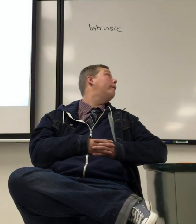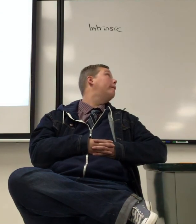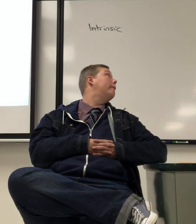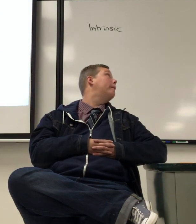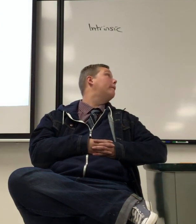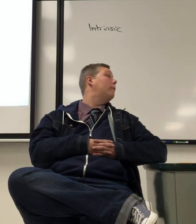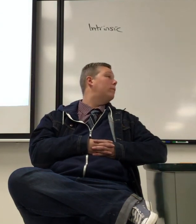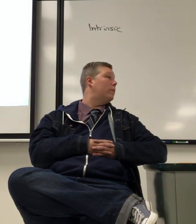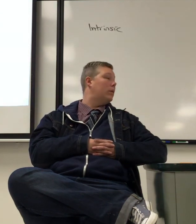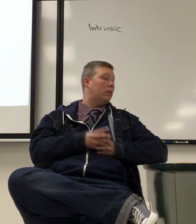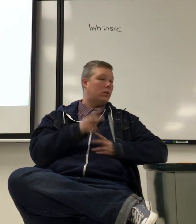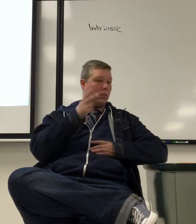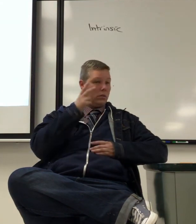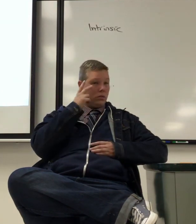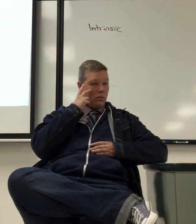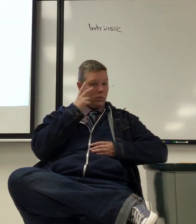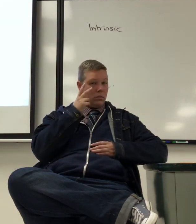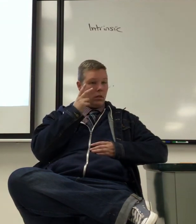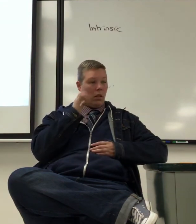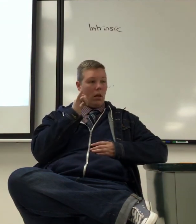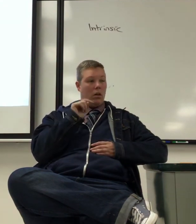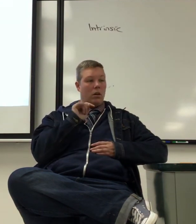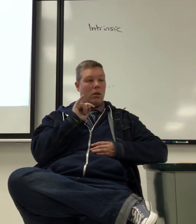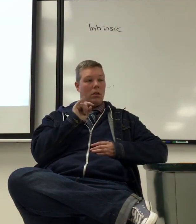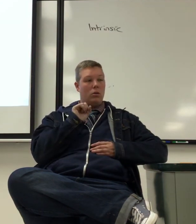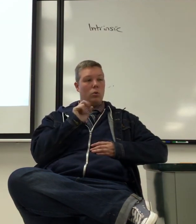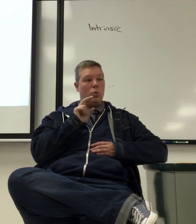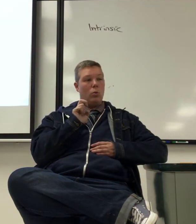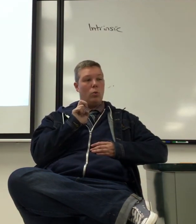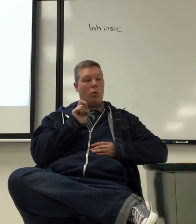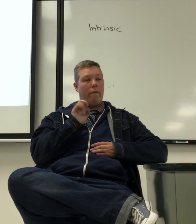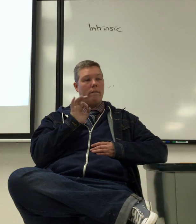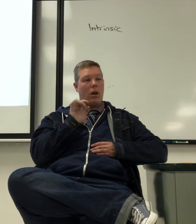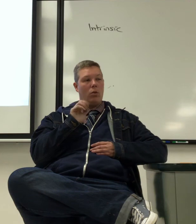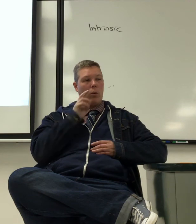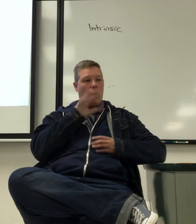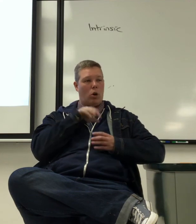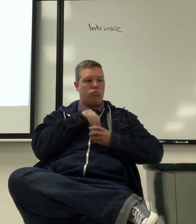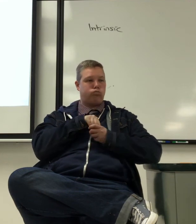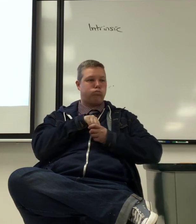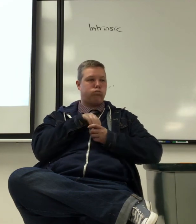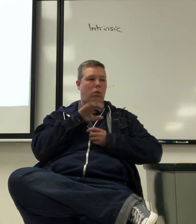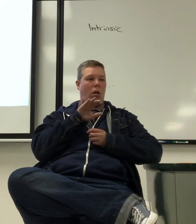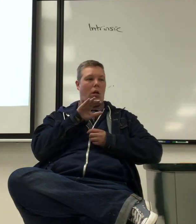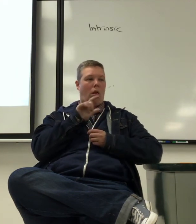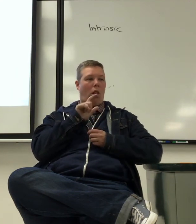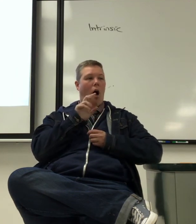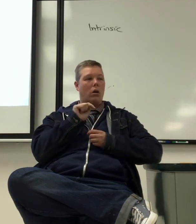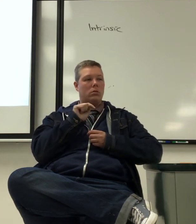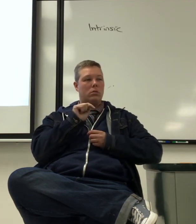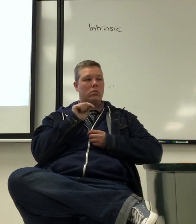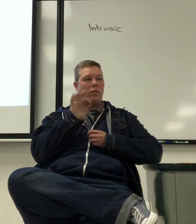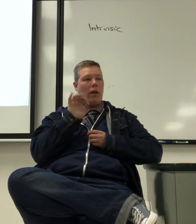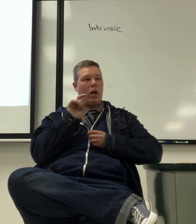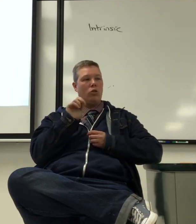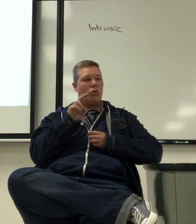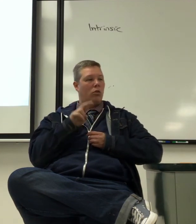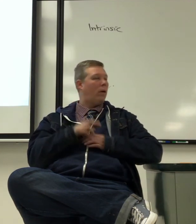tissue factor. It's a clotting factor. Clotting factor 3, or I just abbreviated TF